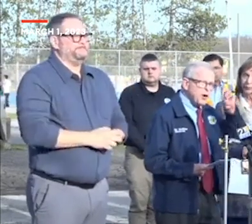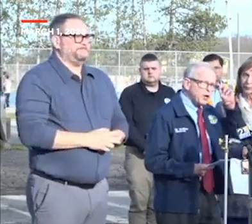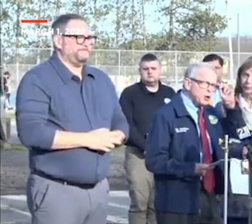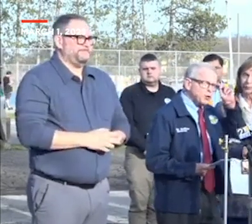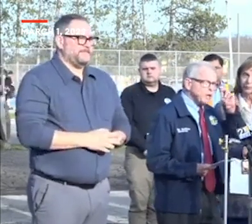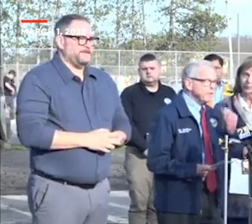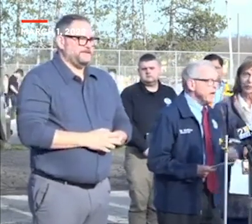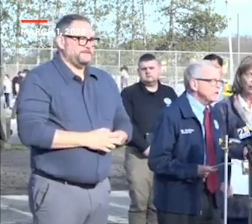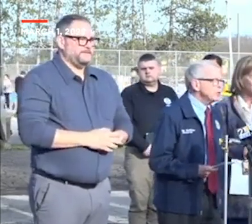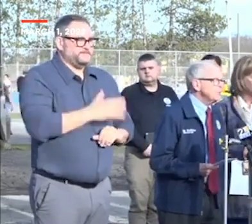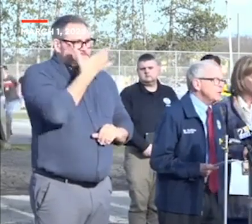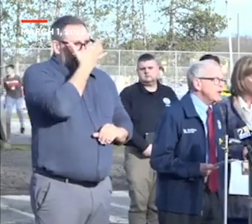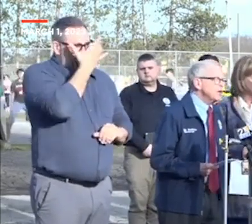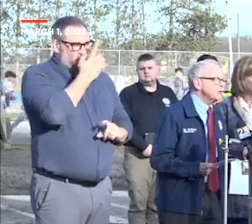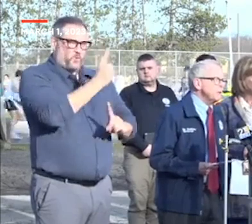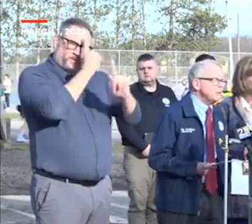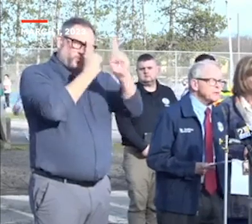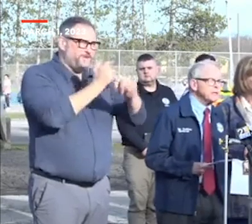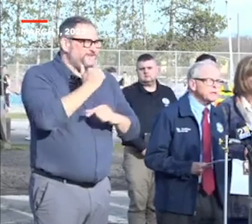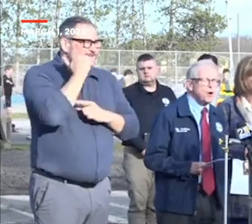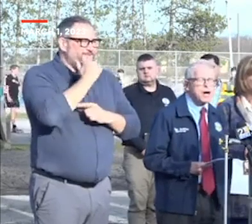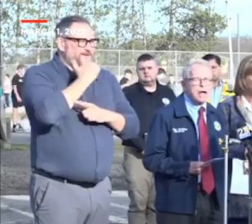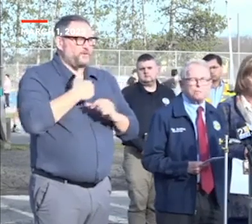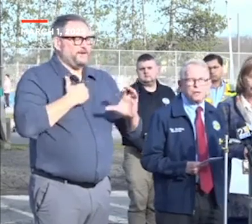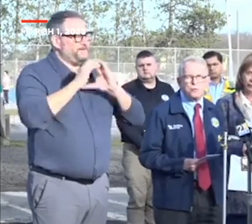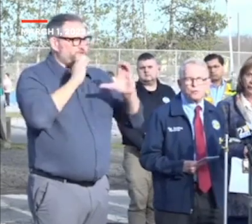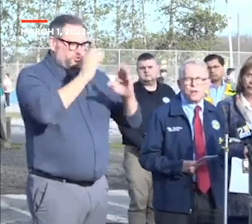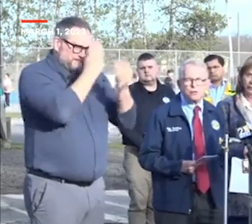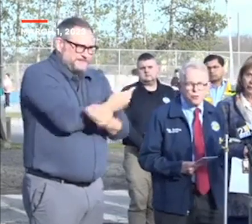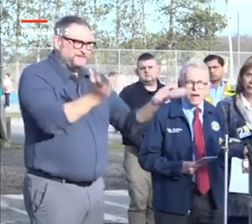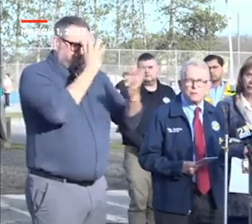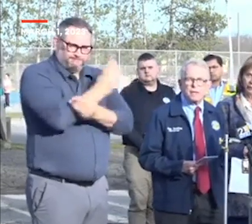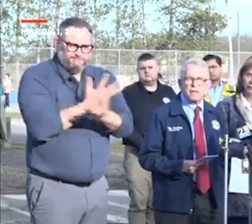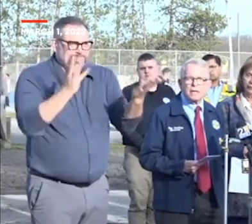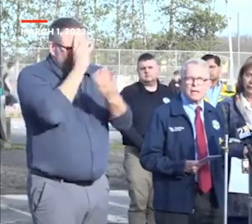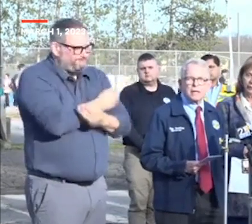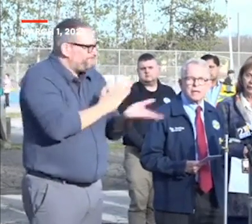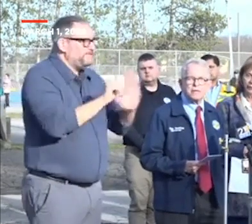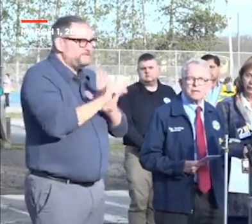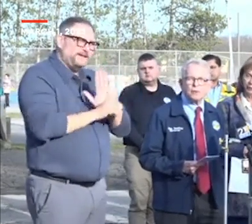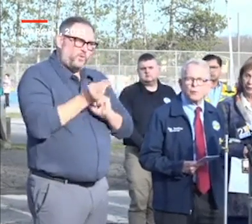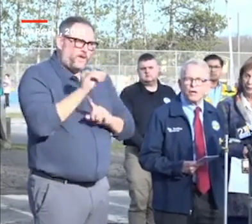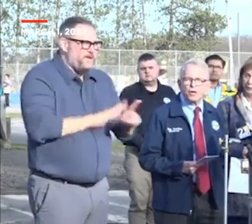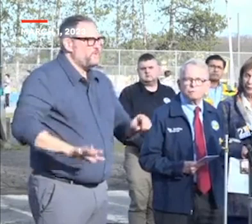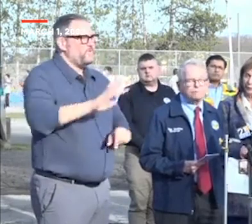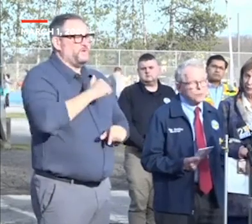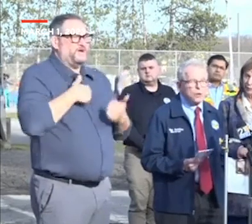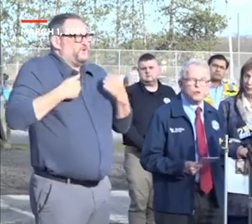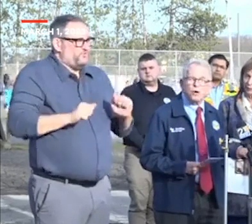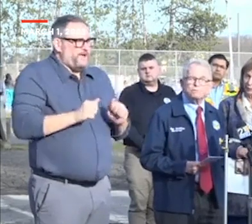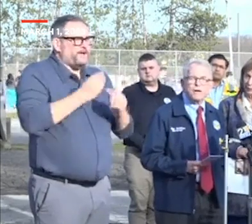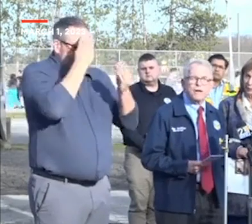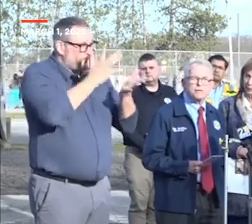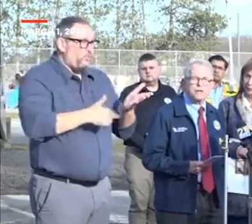One of our goals every day is to communicate to the people of the state of Ohio. And we've tried to do that, again, telling them what we know, what